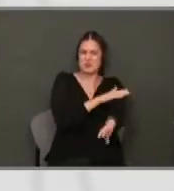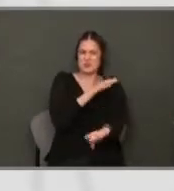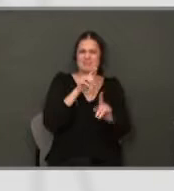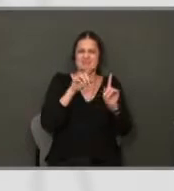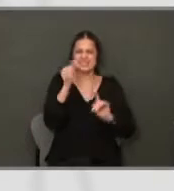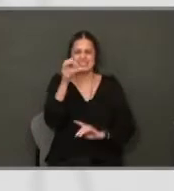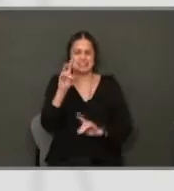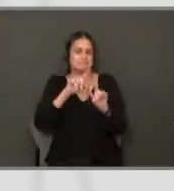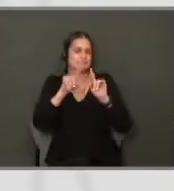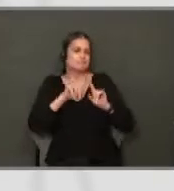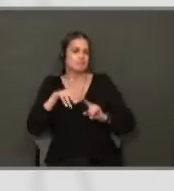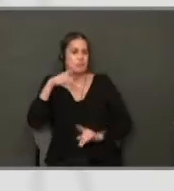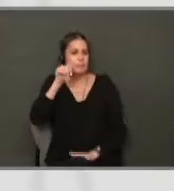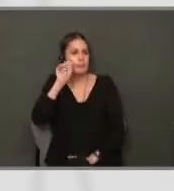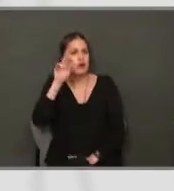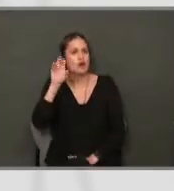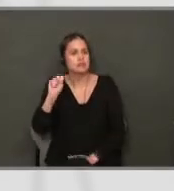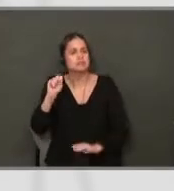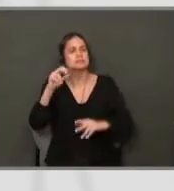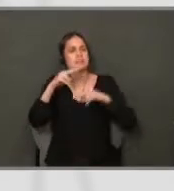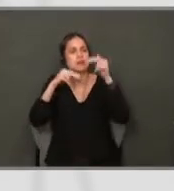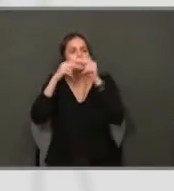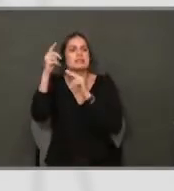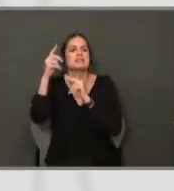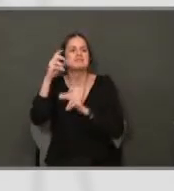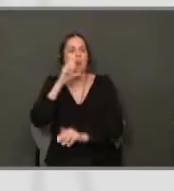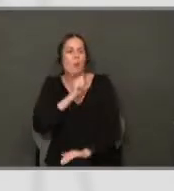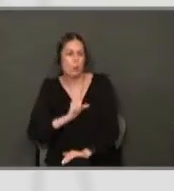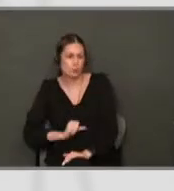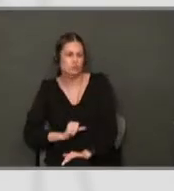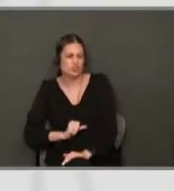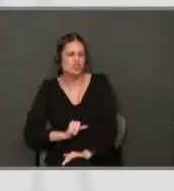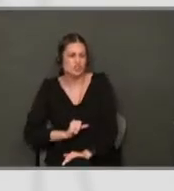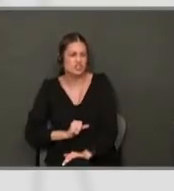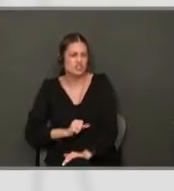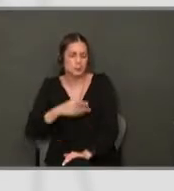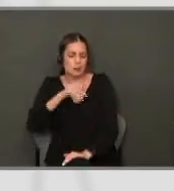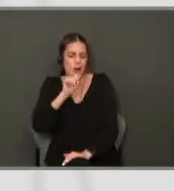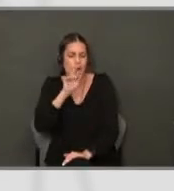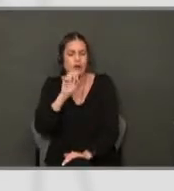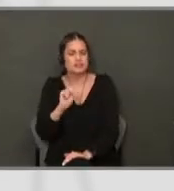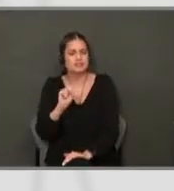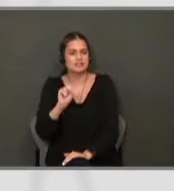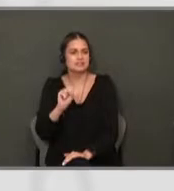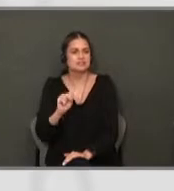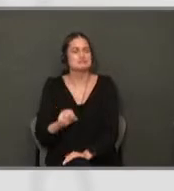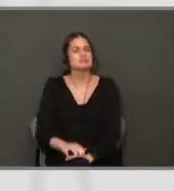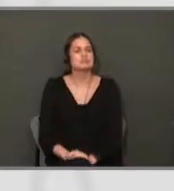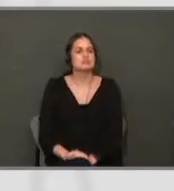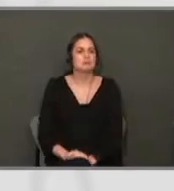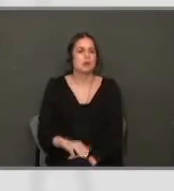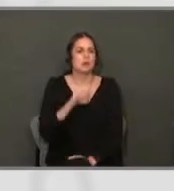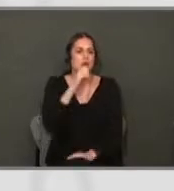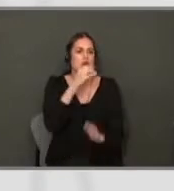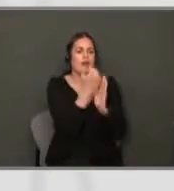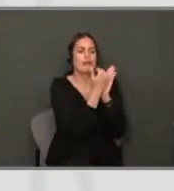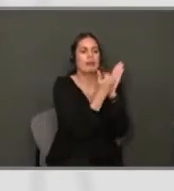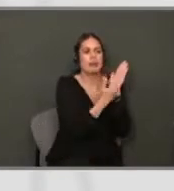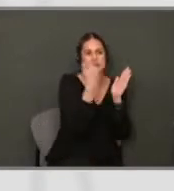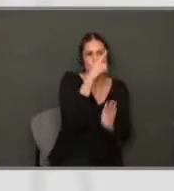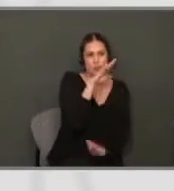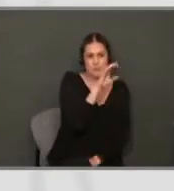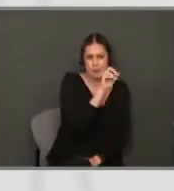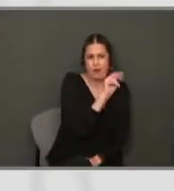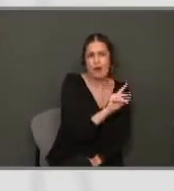parks facilities. Most of those facilities are in older parts of the San Antonio that were not on the final bond list and need